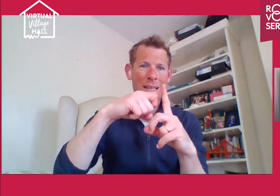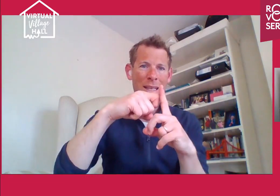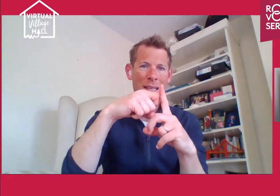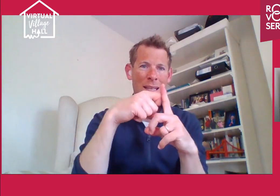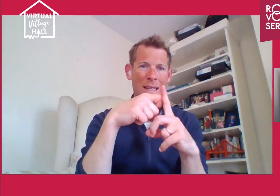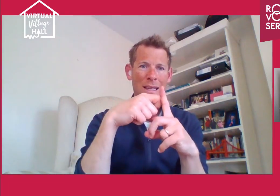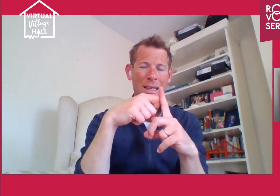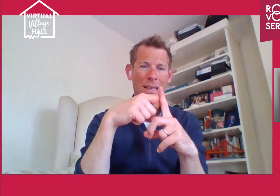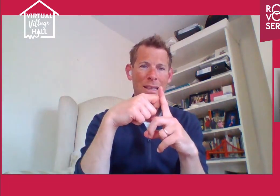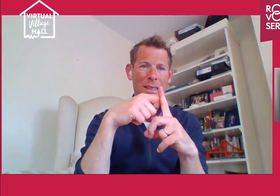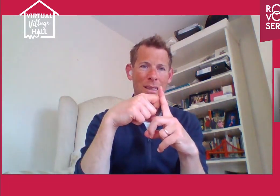K,